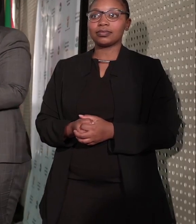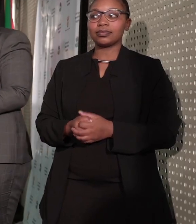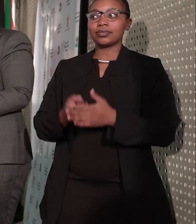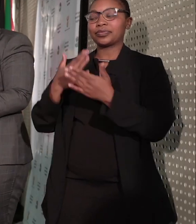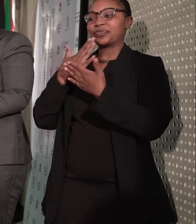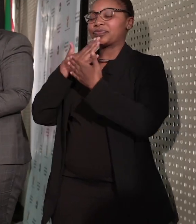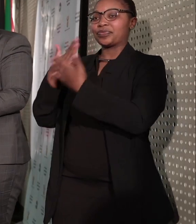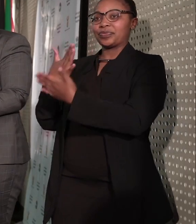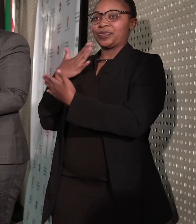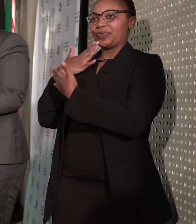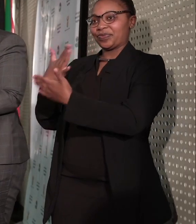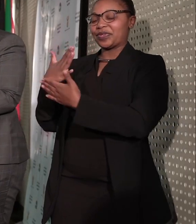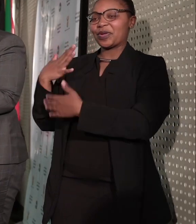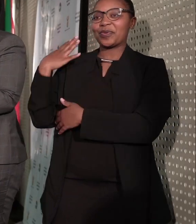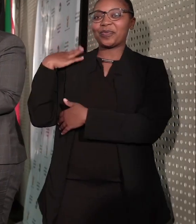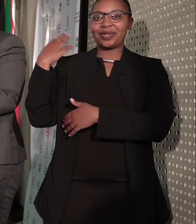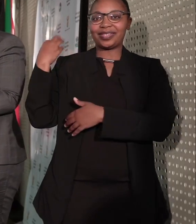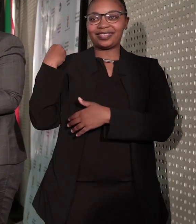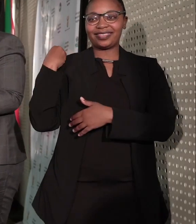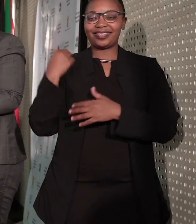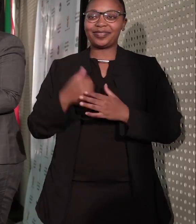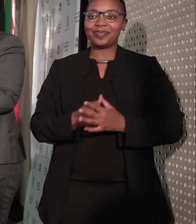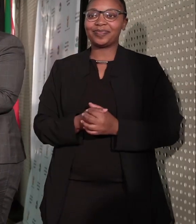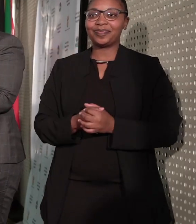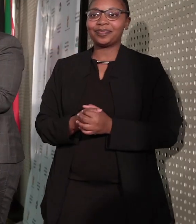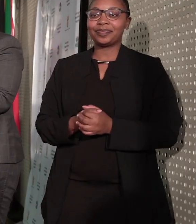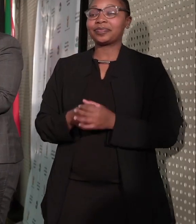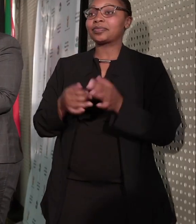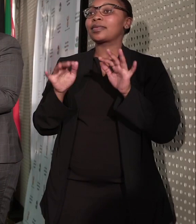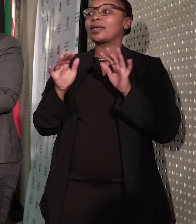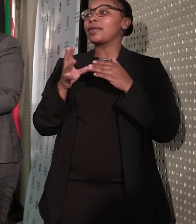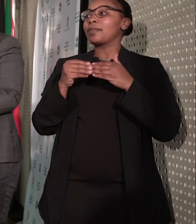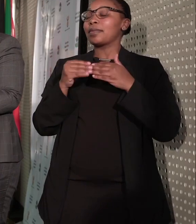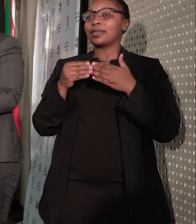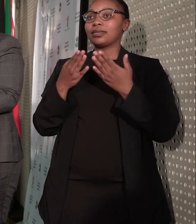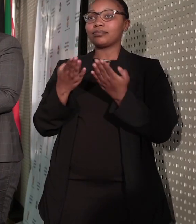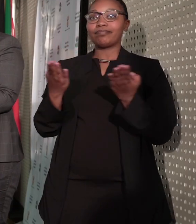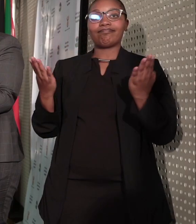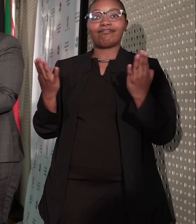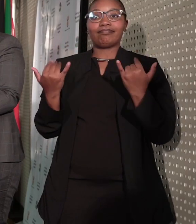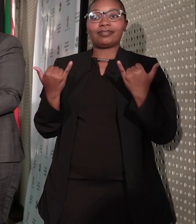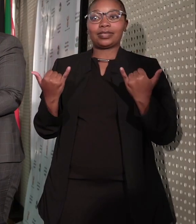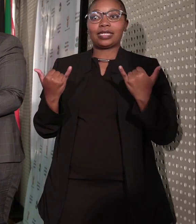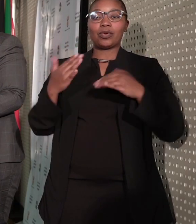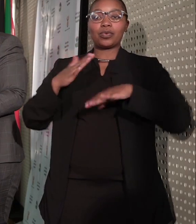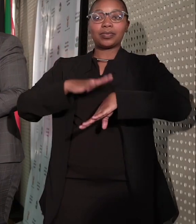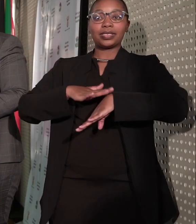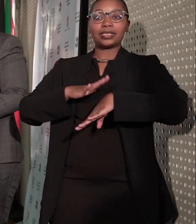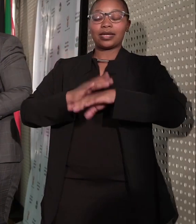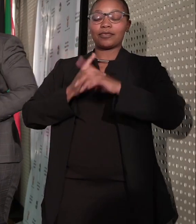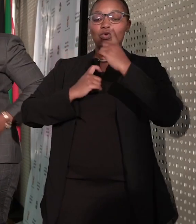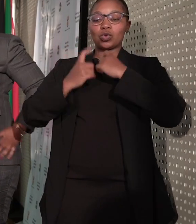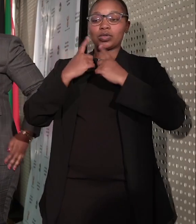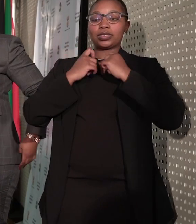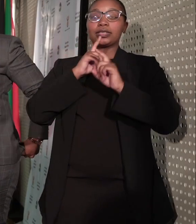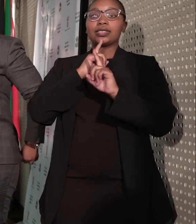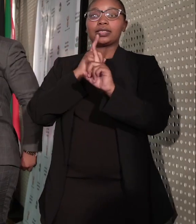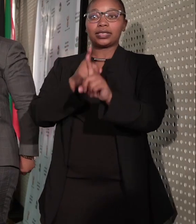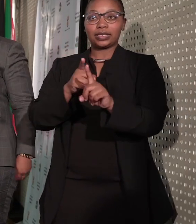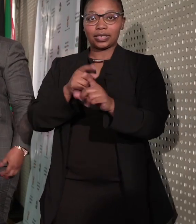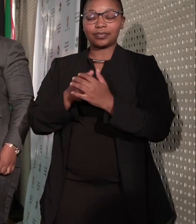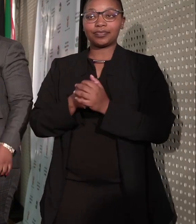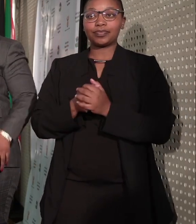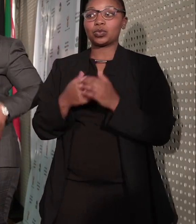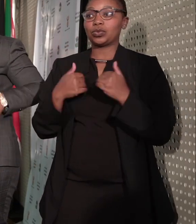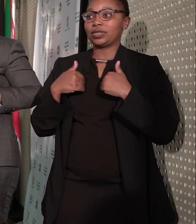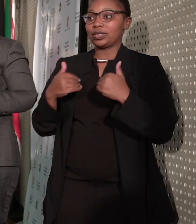Thank you very much, Minister. Colleagues, we will then go to the Q&A. We will start with those